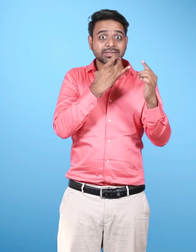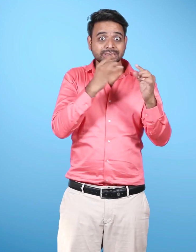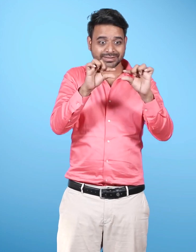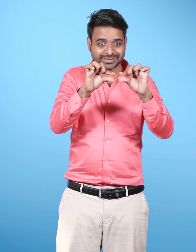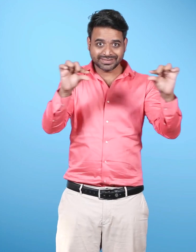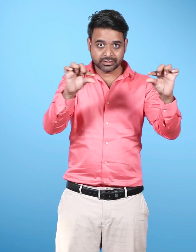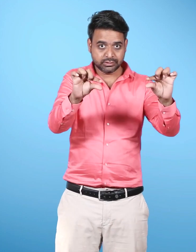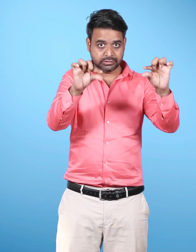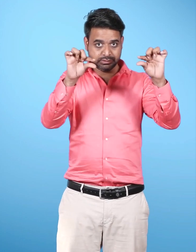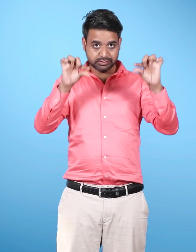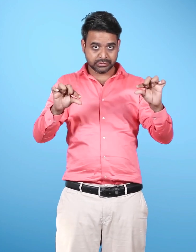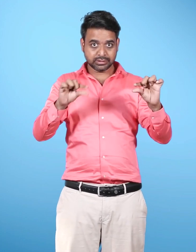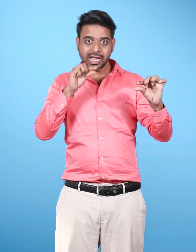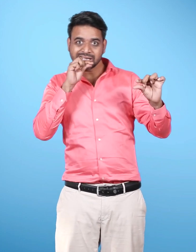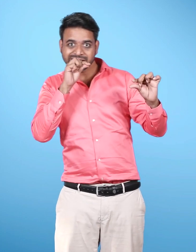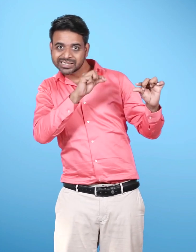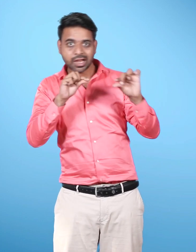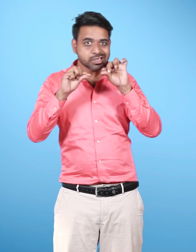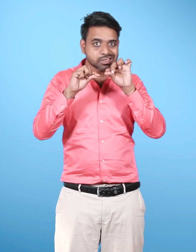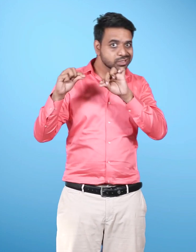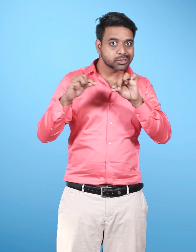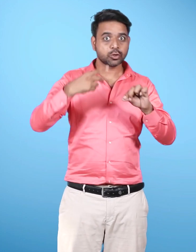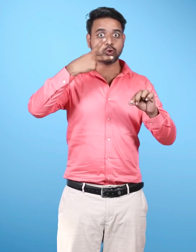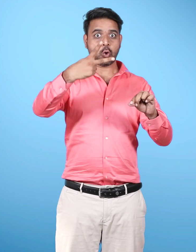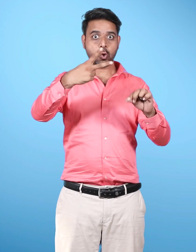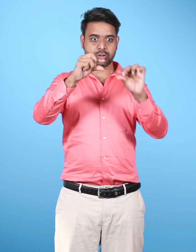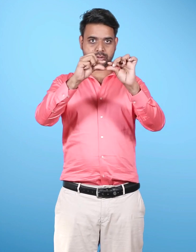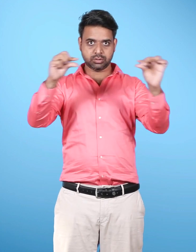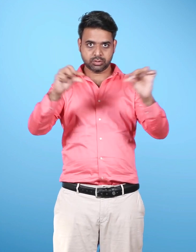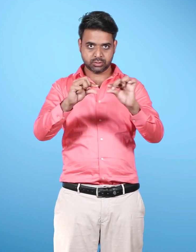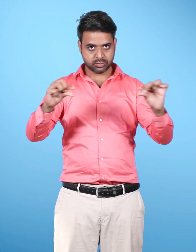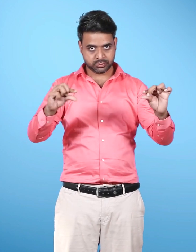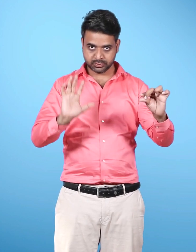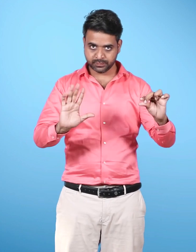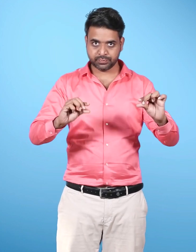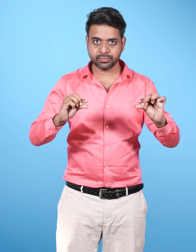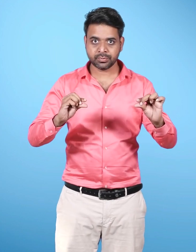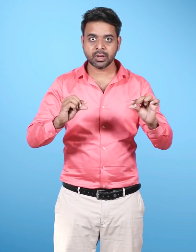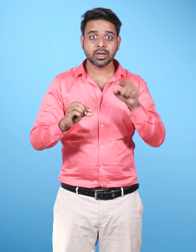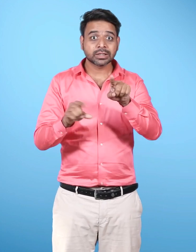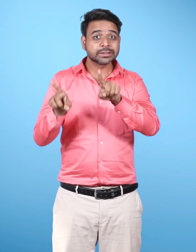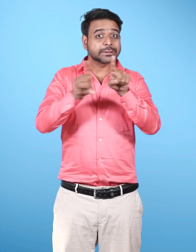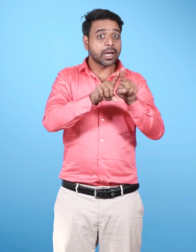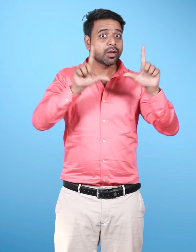This would leave you with two free ends of wires as shown in figure 12.12a.